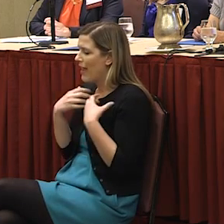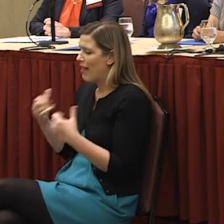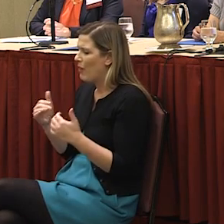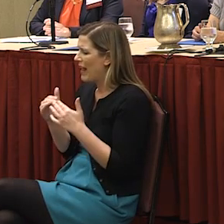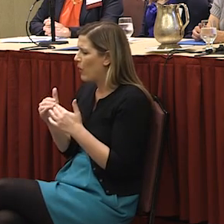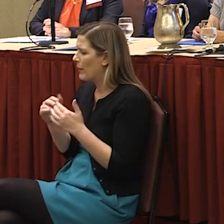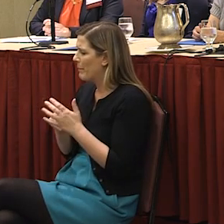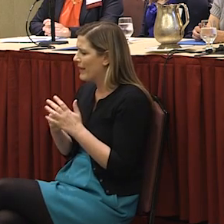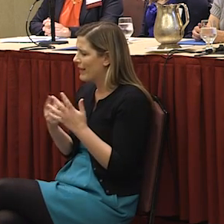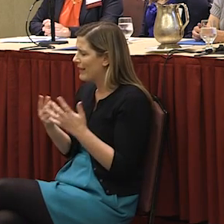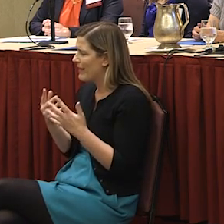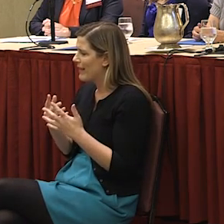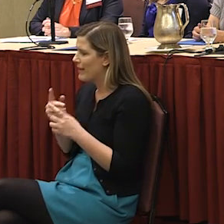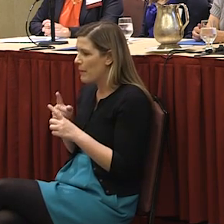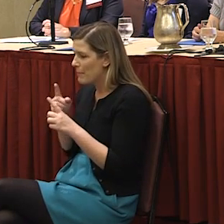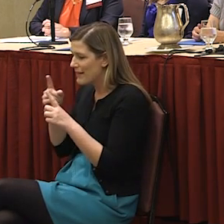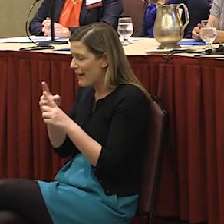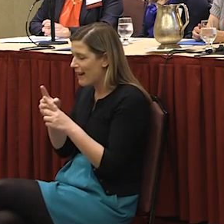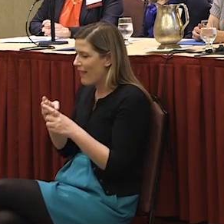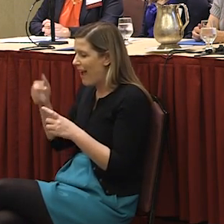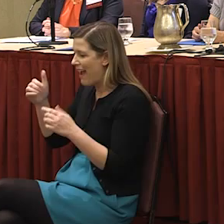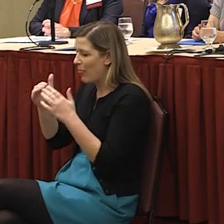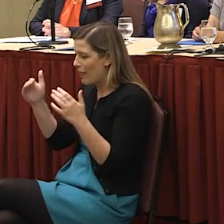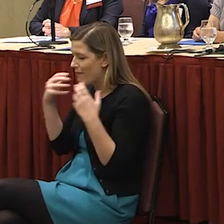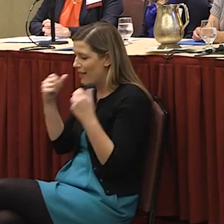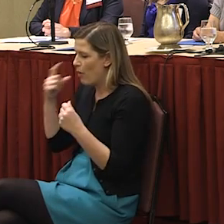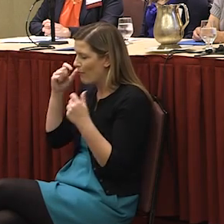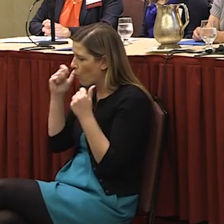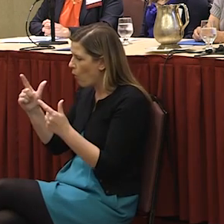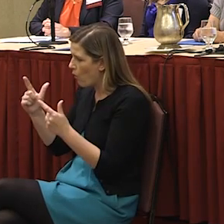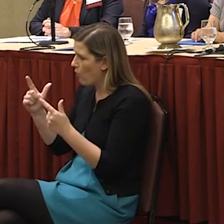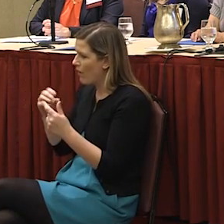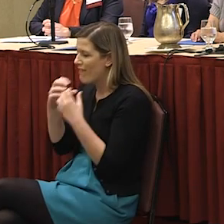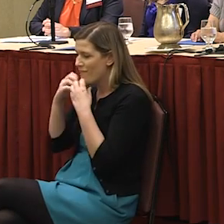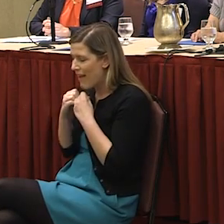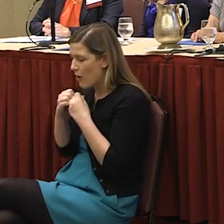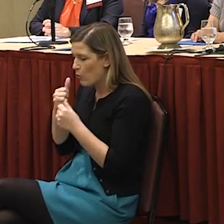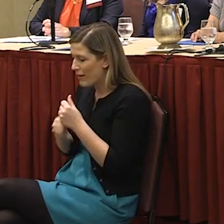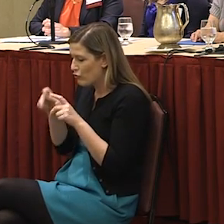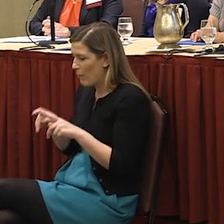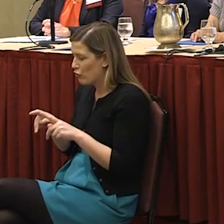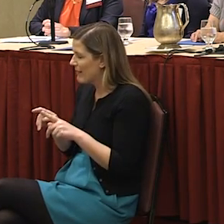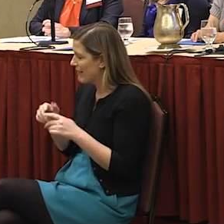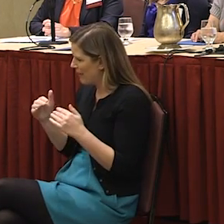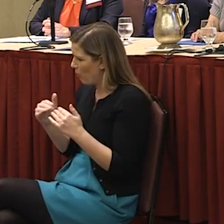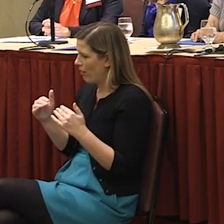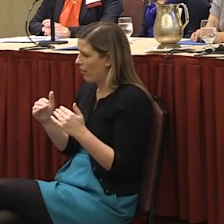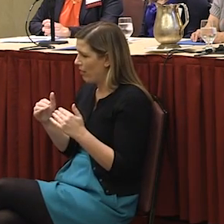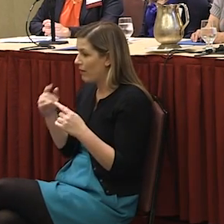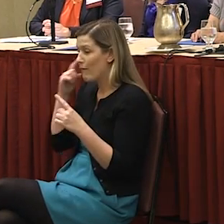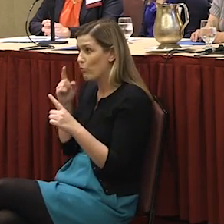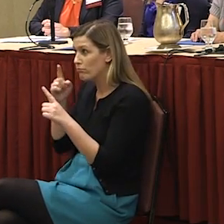equity? Health equity means attaining the highest level of health for all people and valuing everyone equally. To achieve health